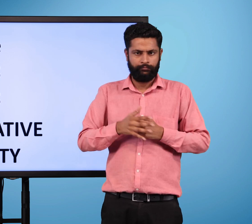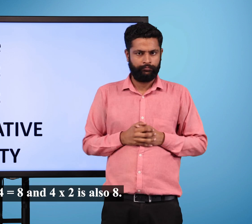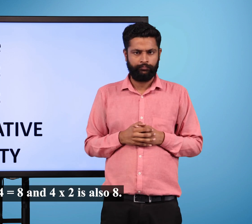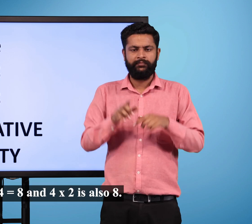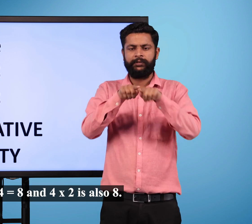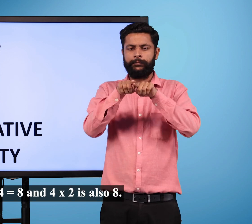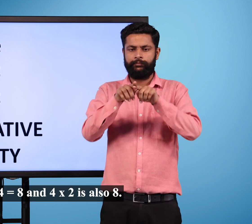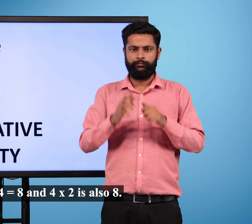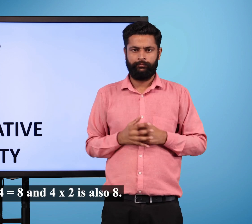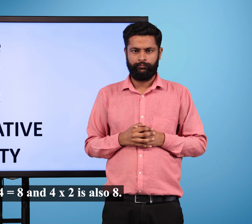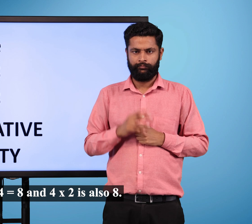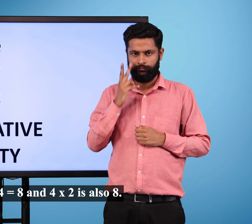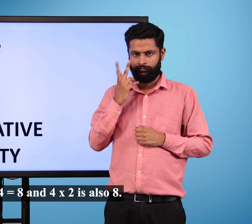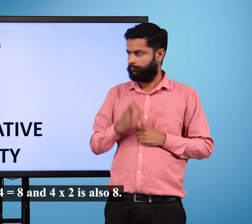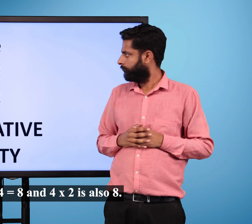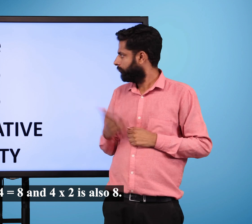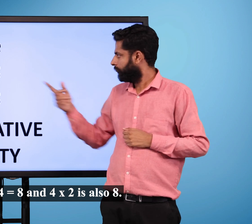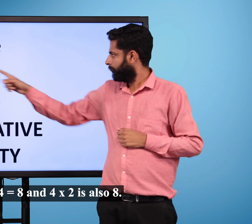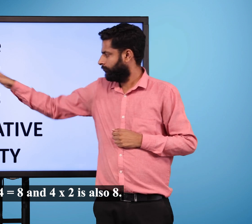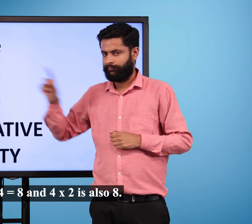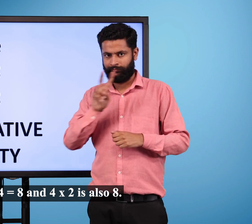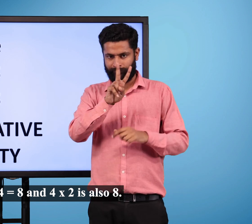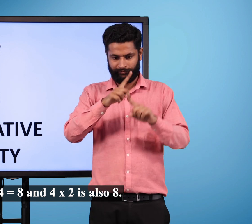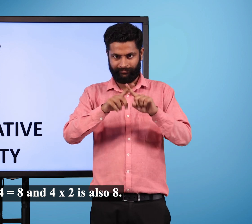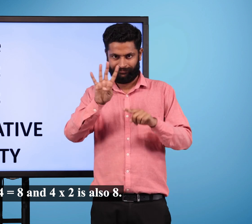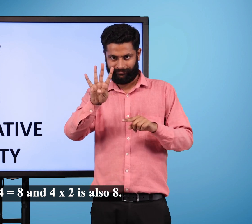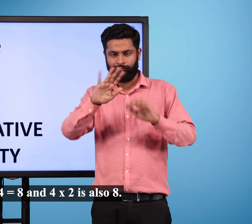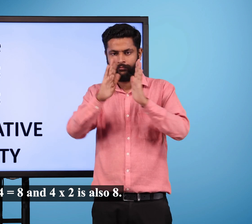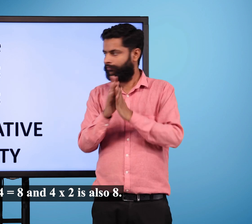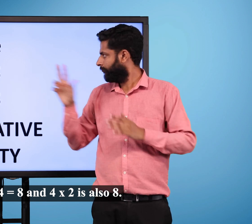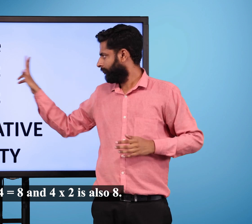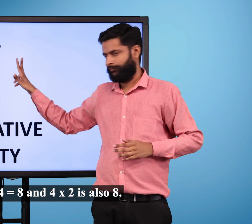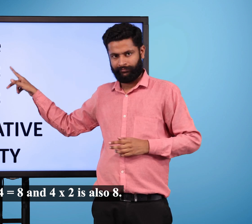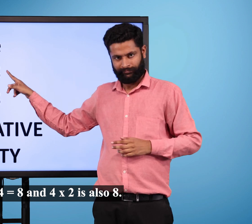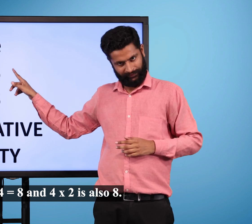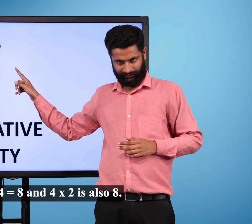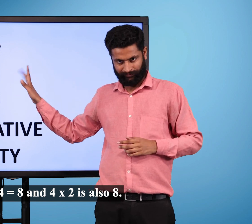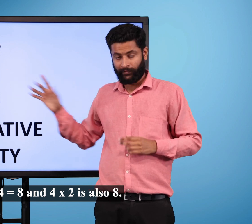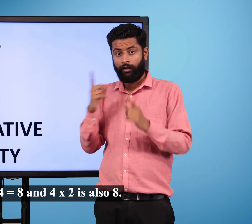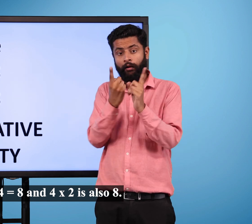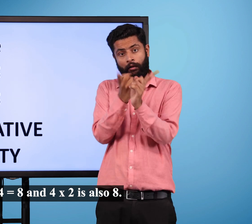For example, 2 into 4 is equal to 8, and 4 into 2 is also 8.